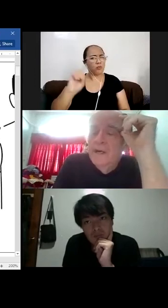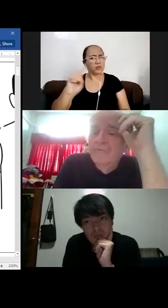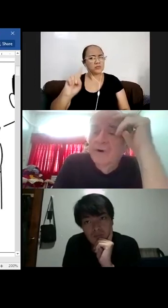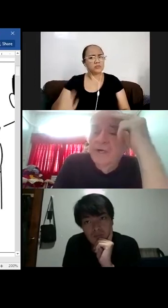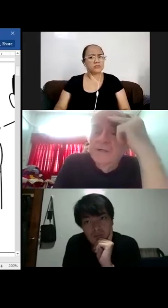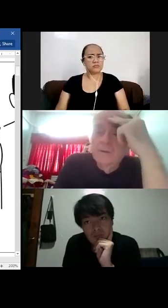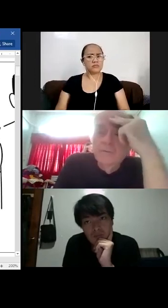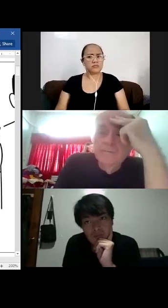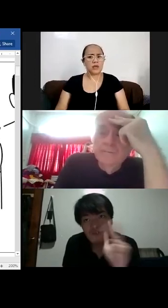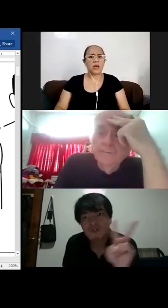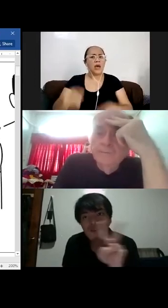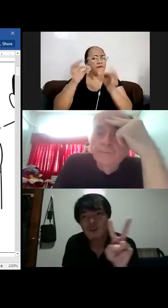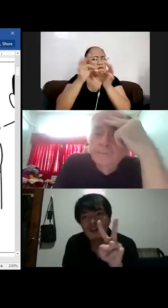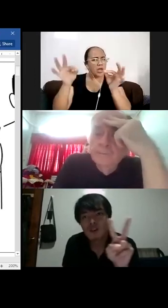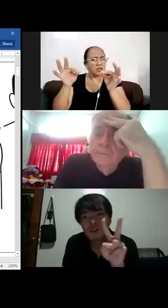Is that a phrase?